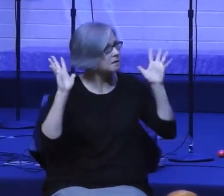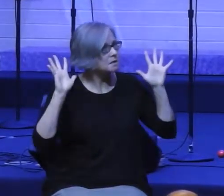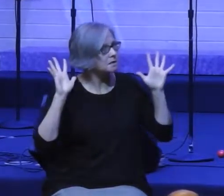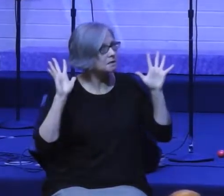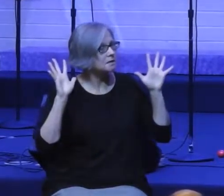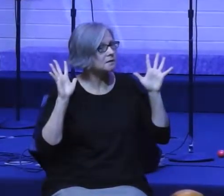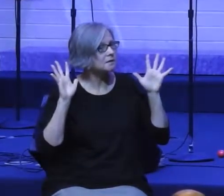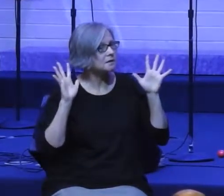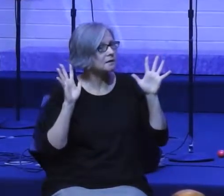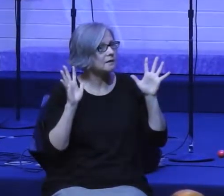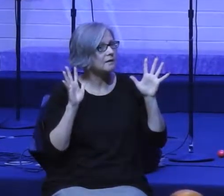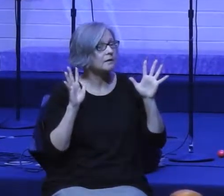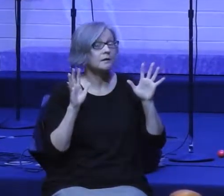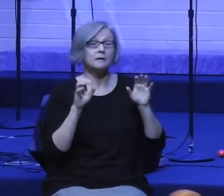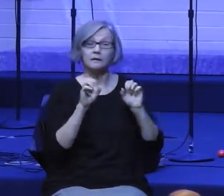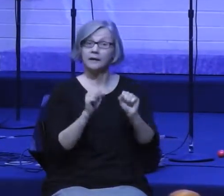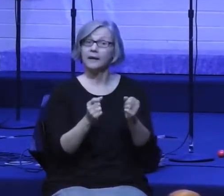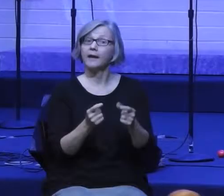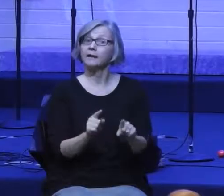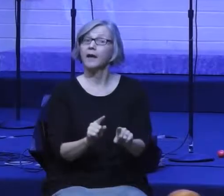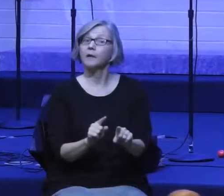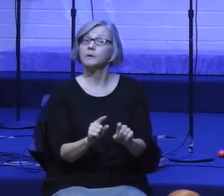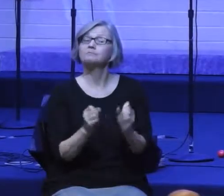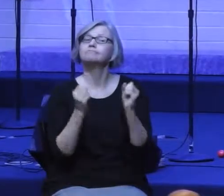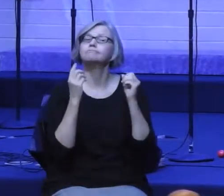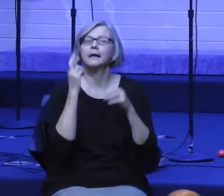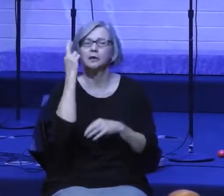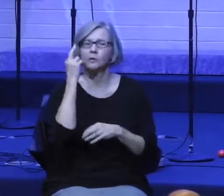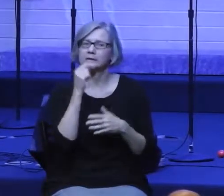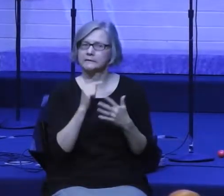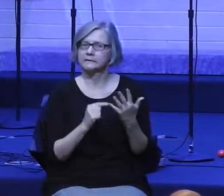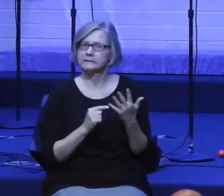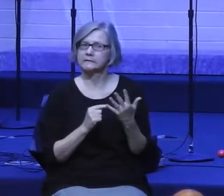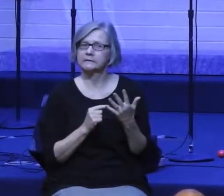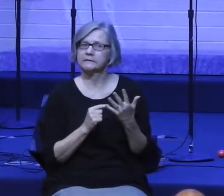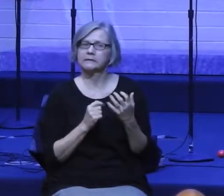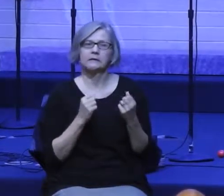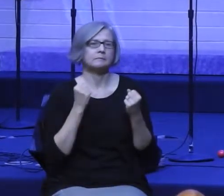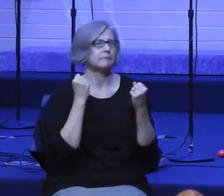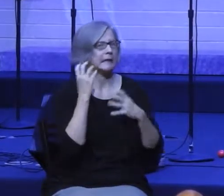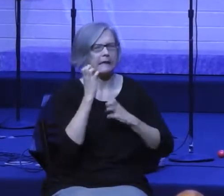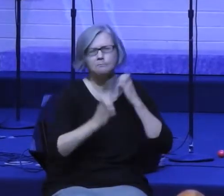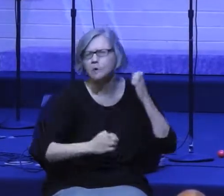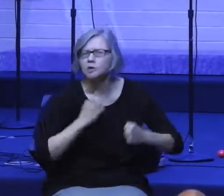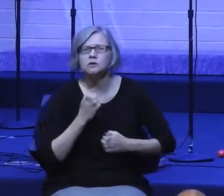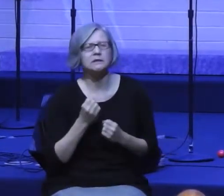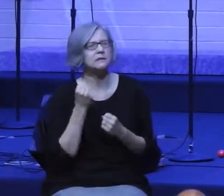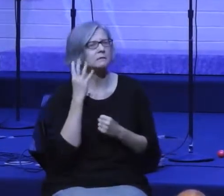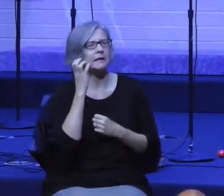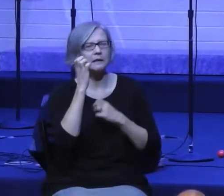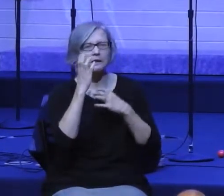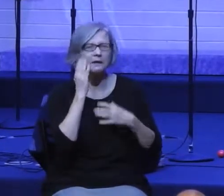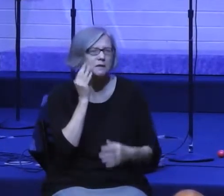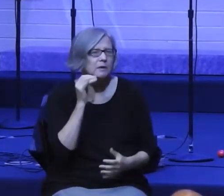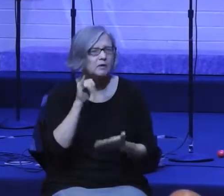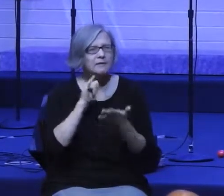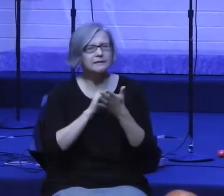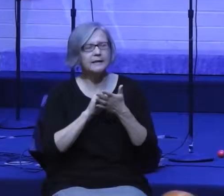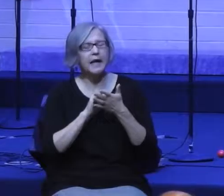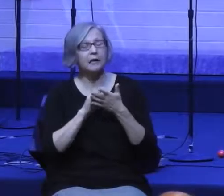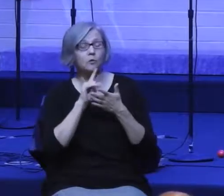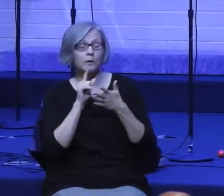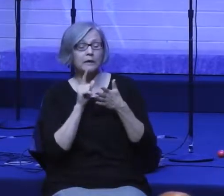This can happen for a lot of reasons. There can be a lot of emotions, there can be a lot of experiences that lead up to